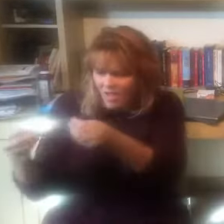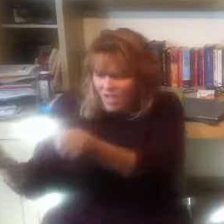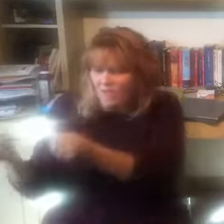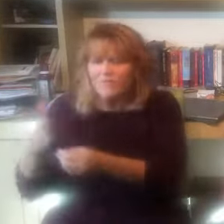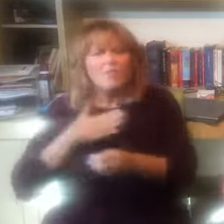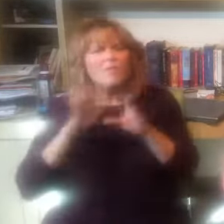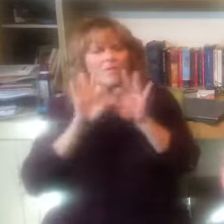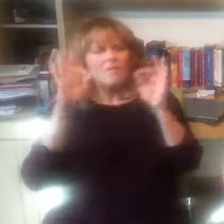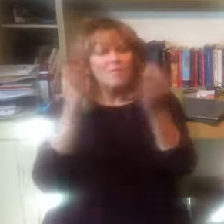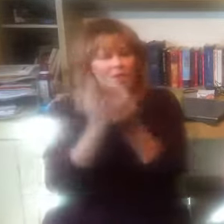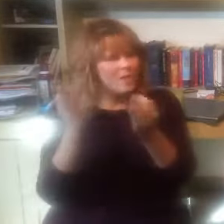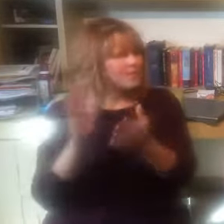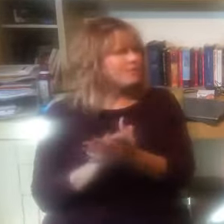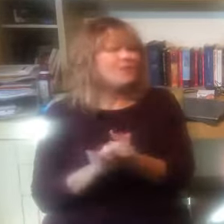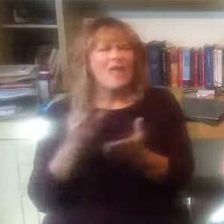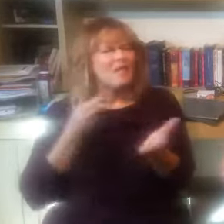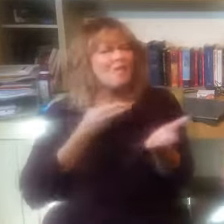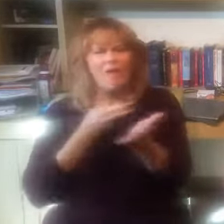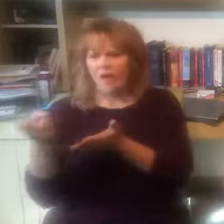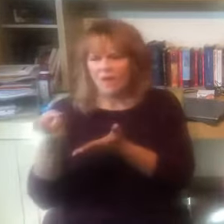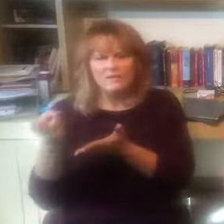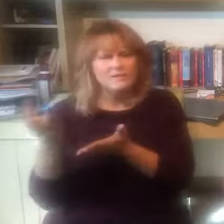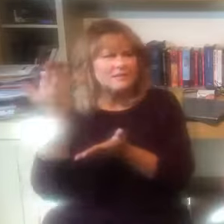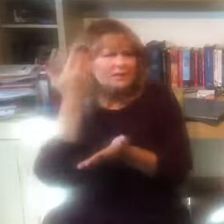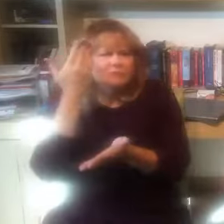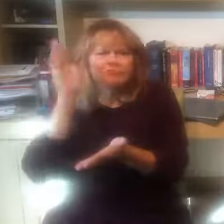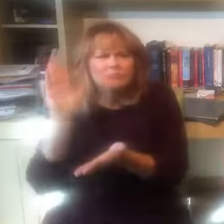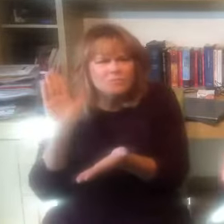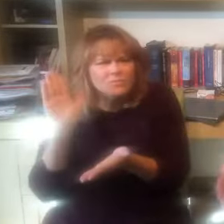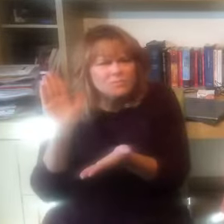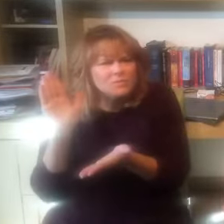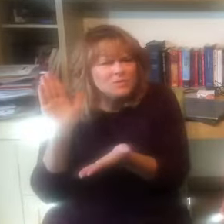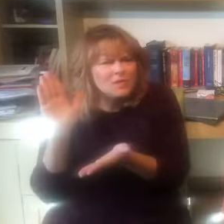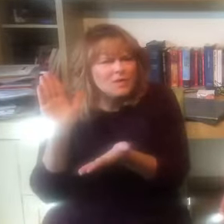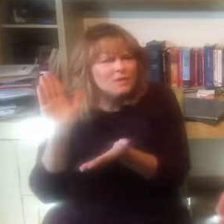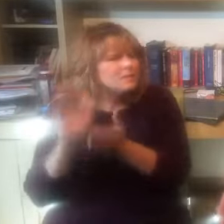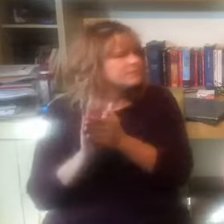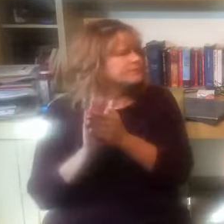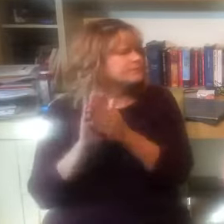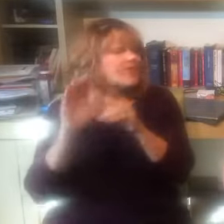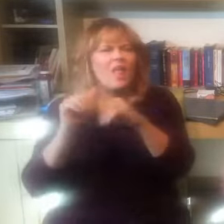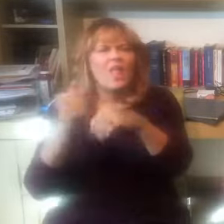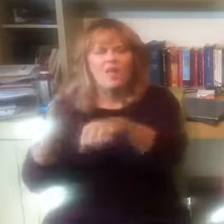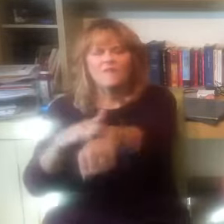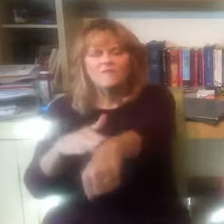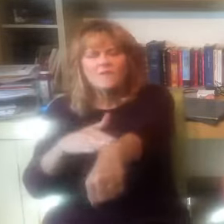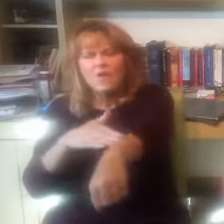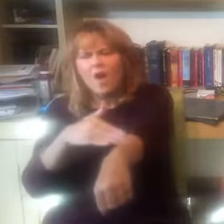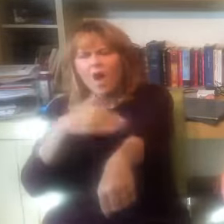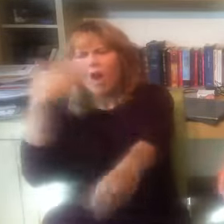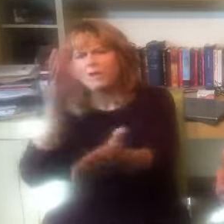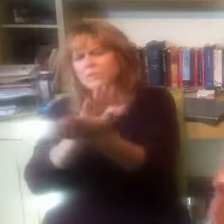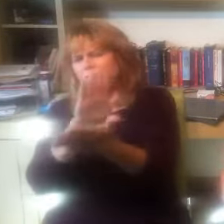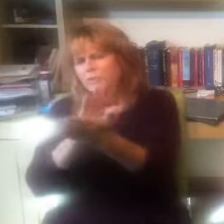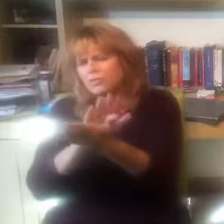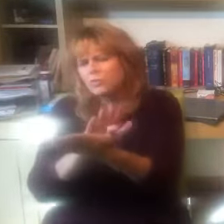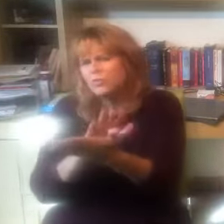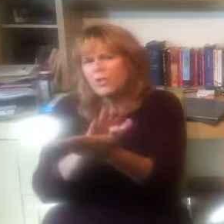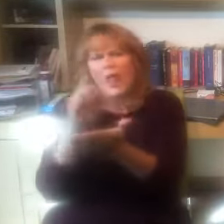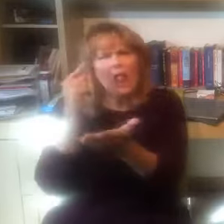me. And I got to be honest with you, I don't even know how far he went in school. He never, ever told me. I know it